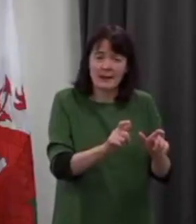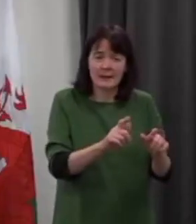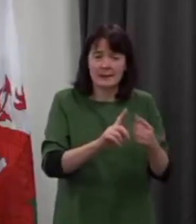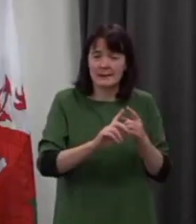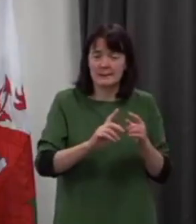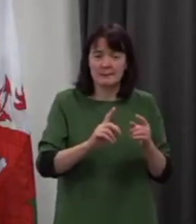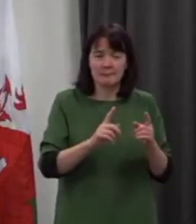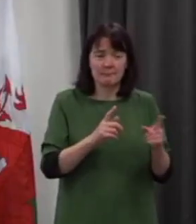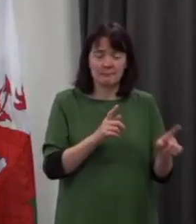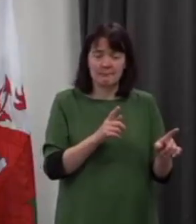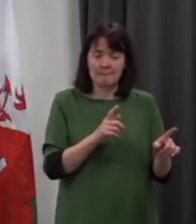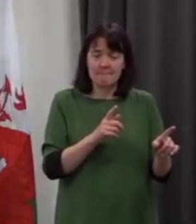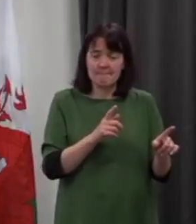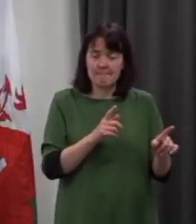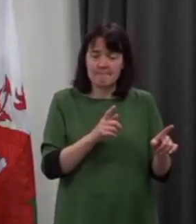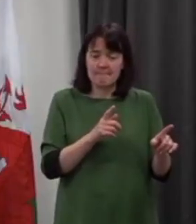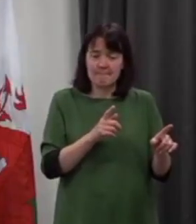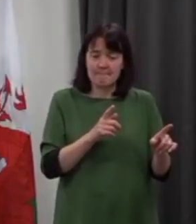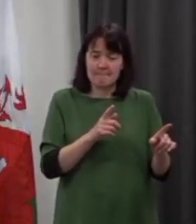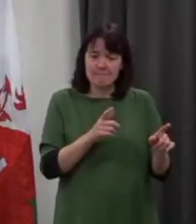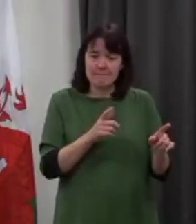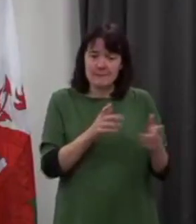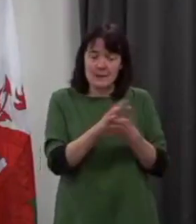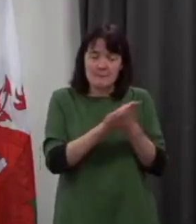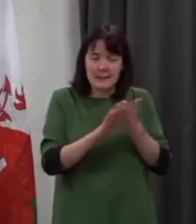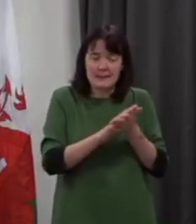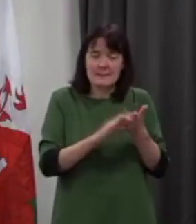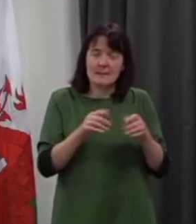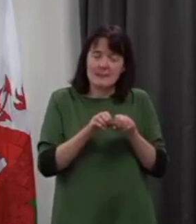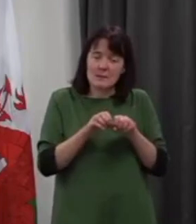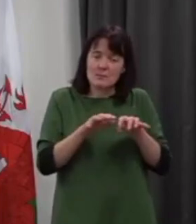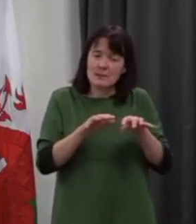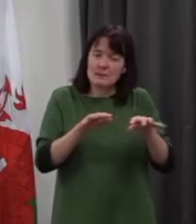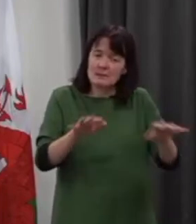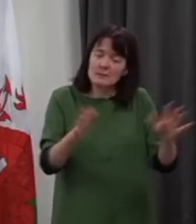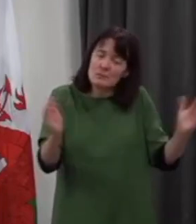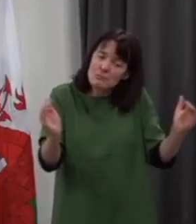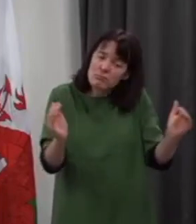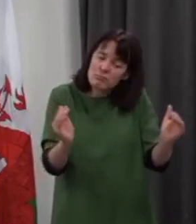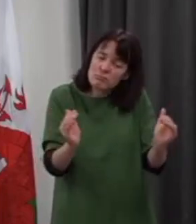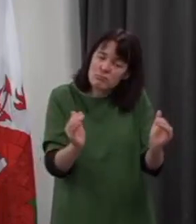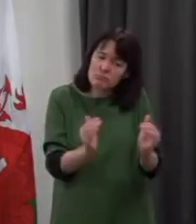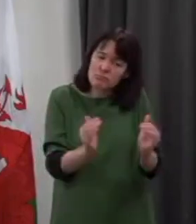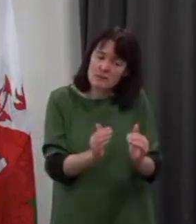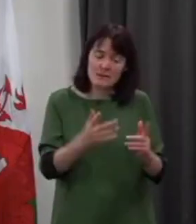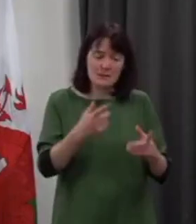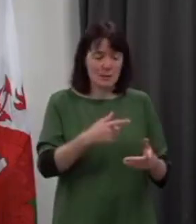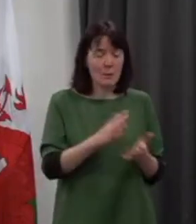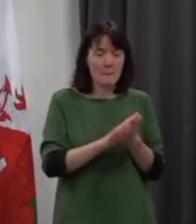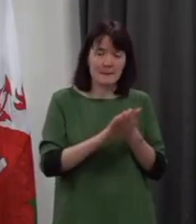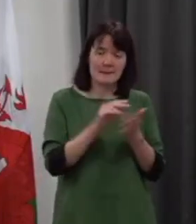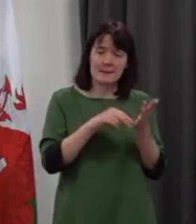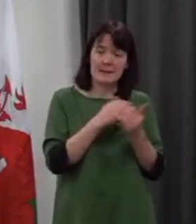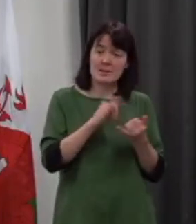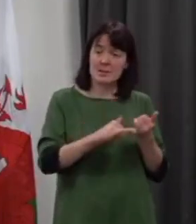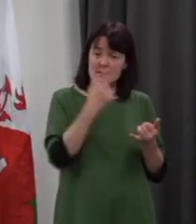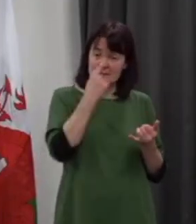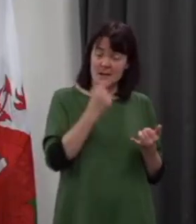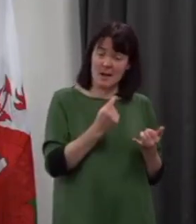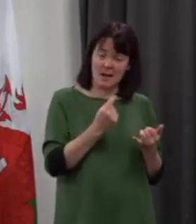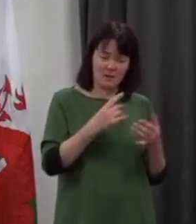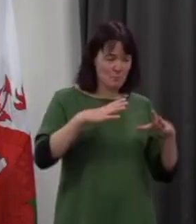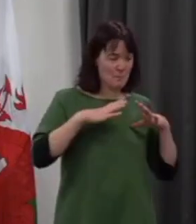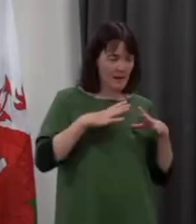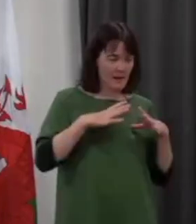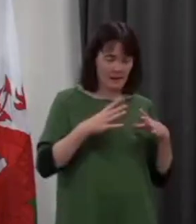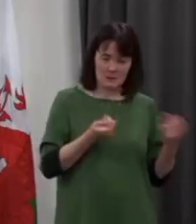Now, that gives our NHS, as we know, time to prepare and to cope, and that should help us to save the lives of more people. And you and your